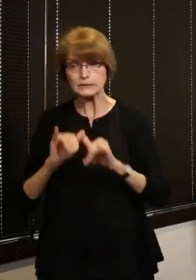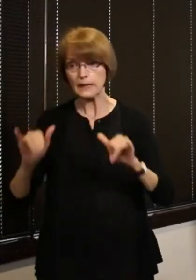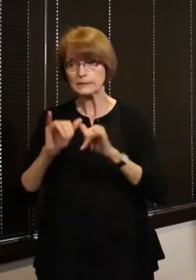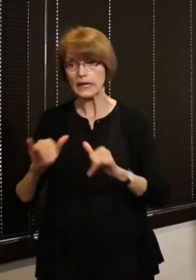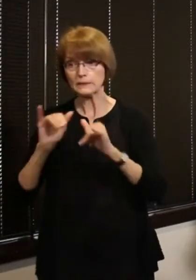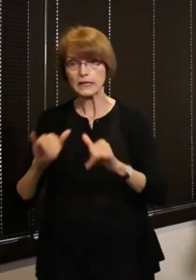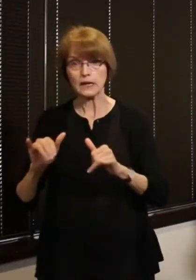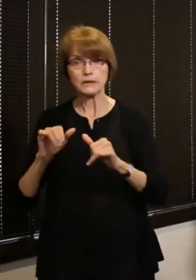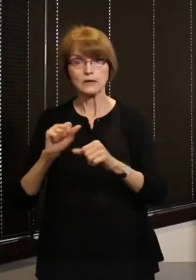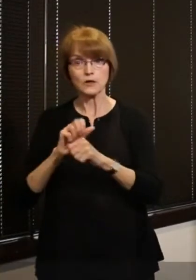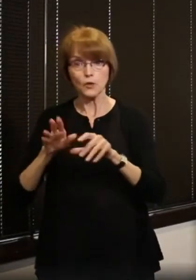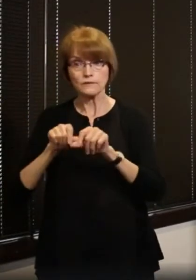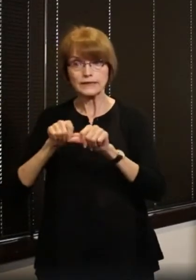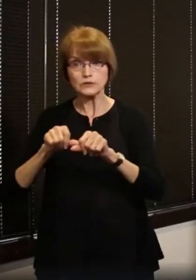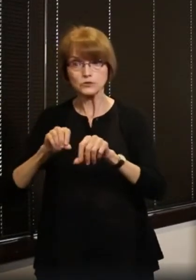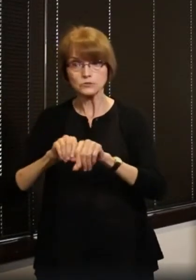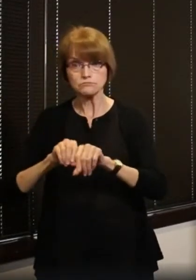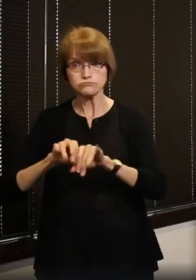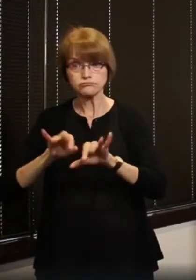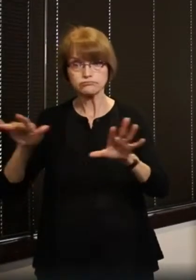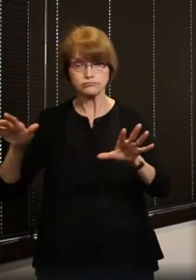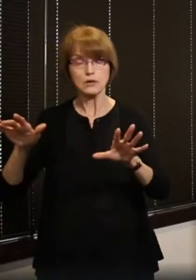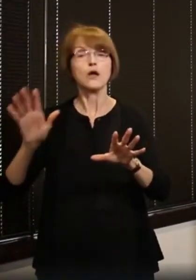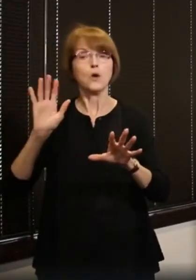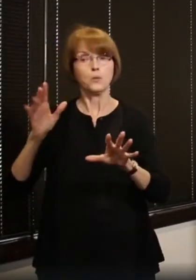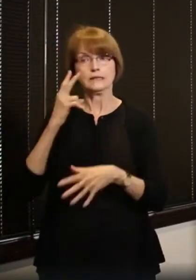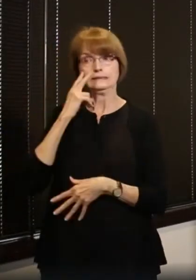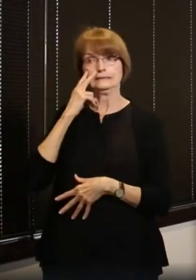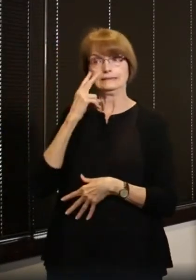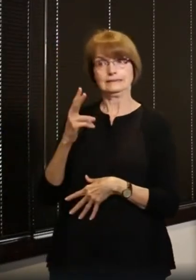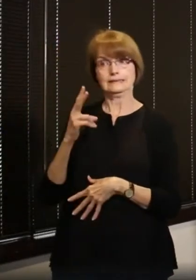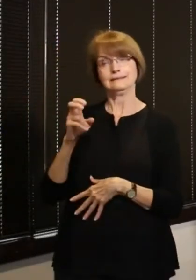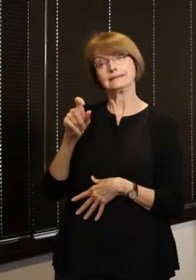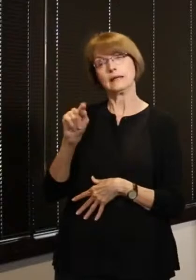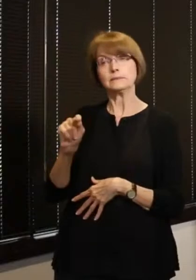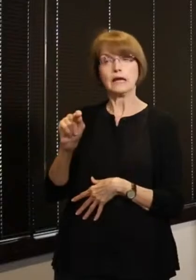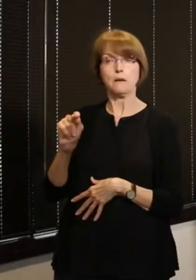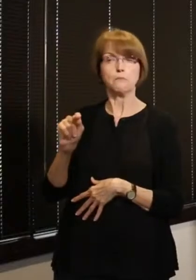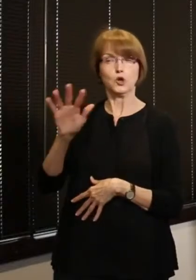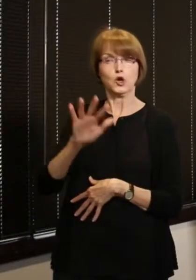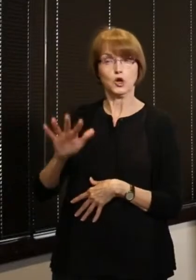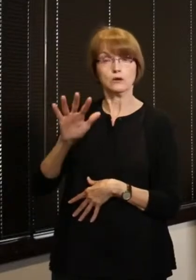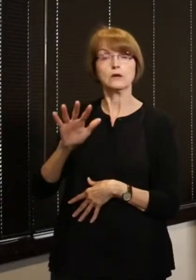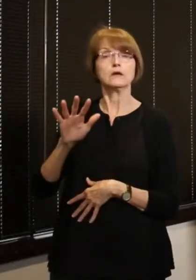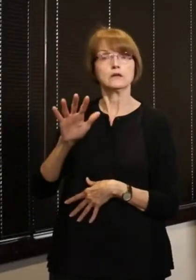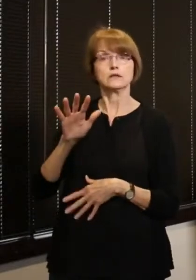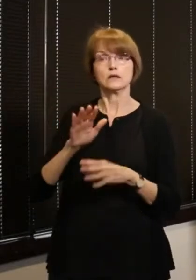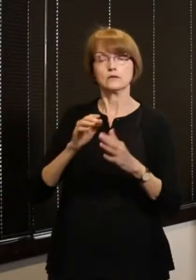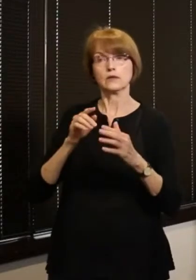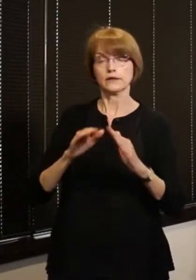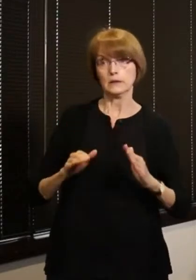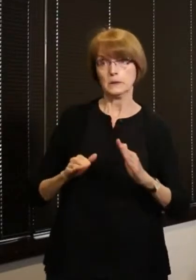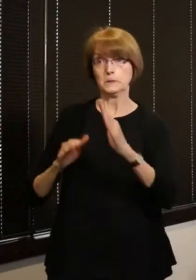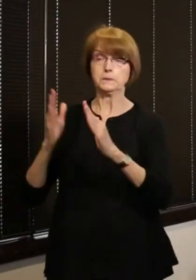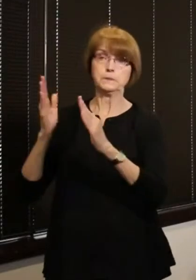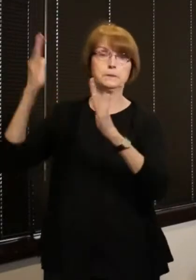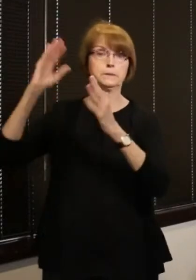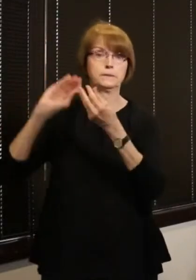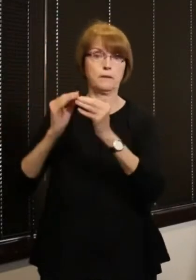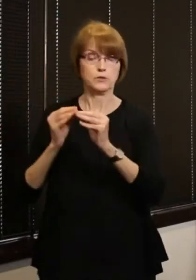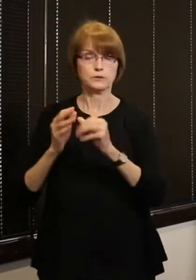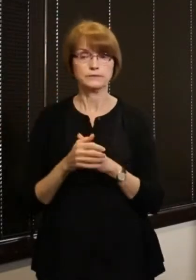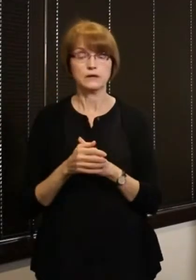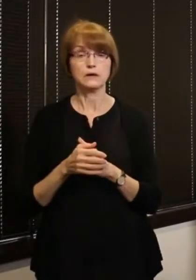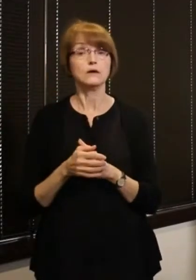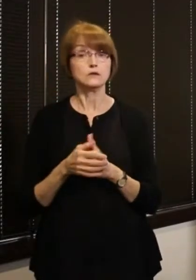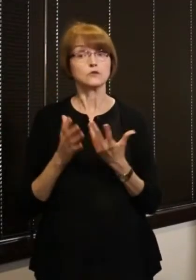down, we would see that peak in cases around September timeframe. Now hopefully we can continue to flatten